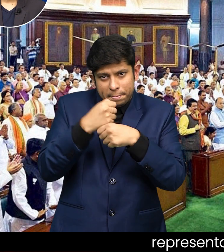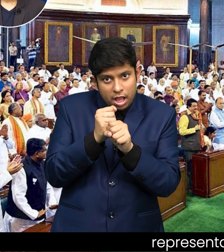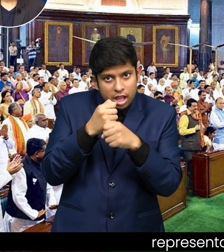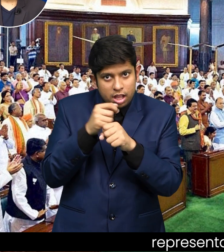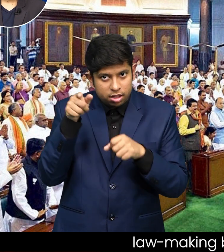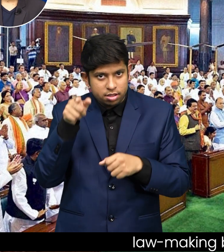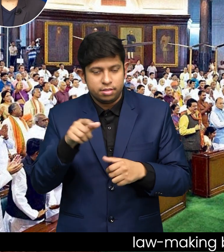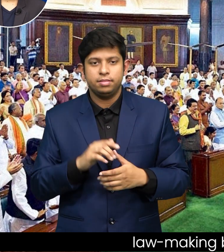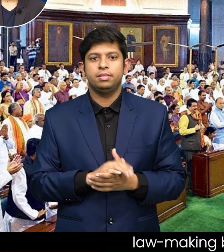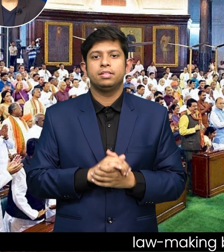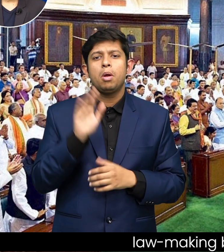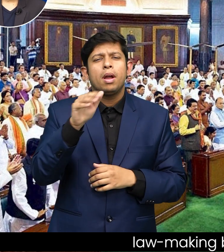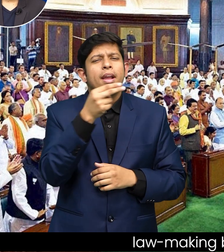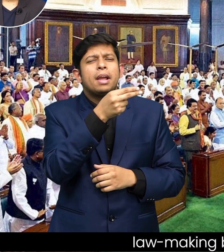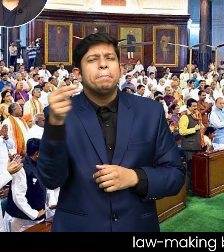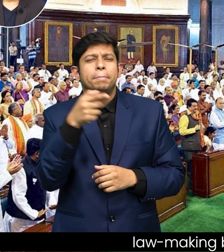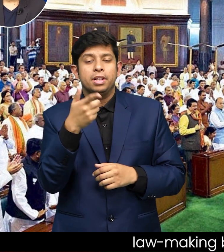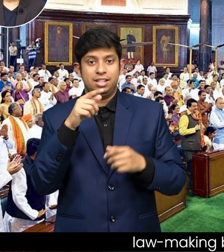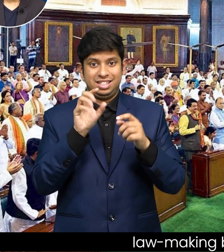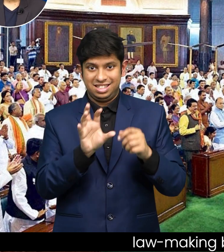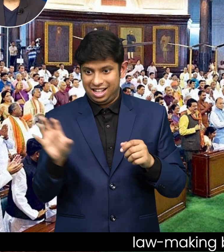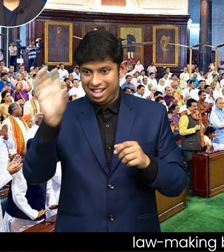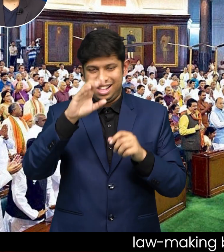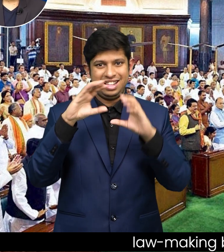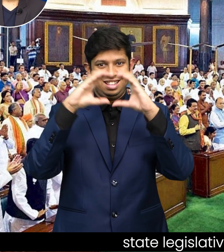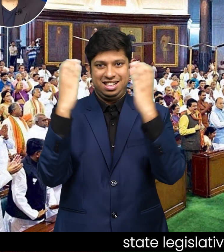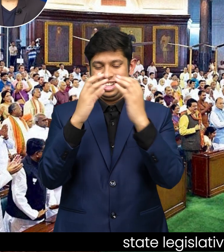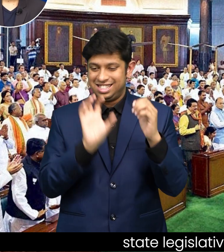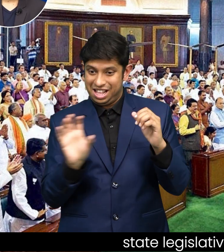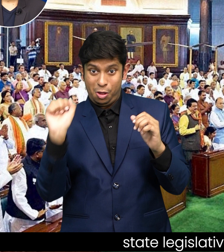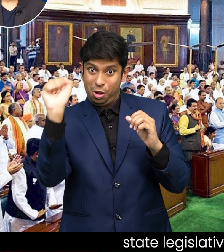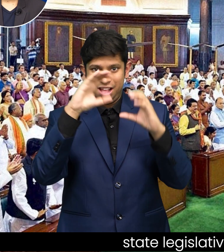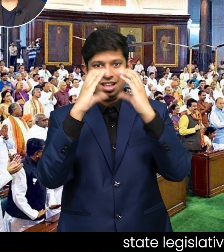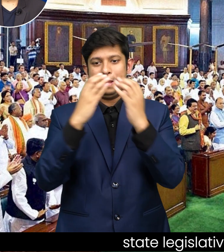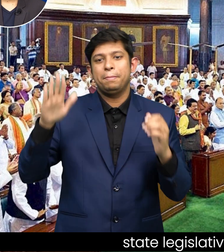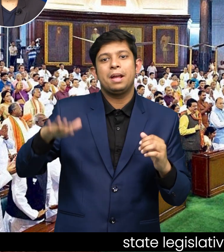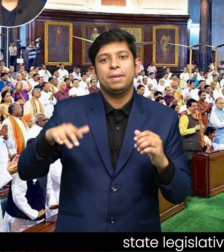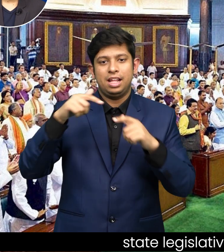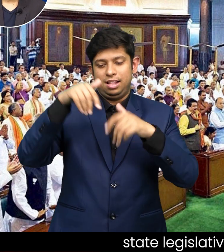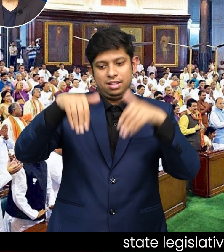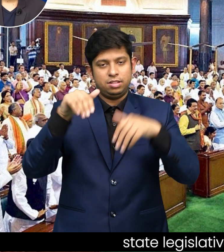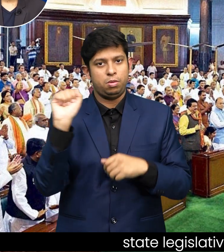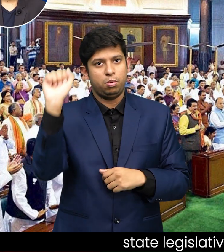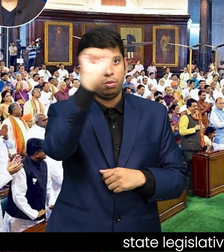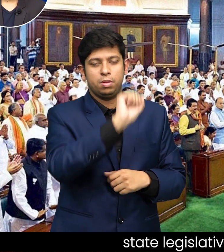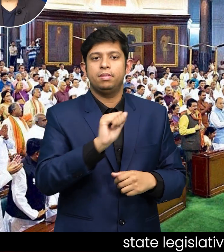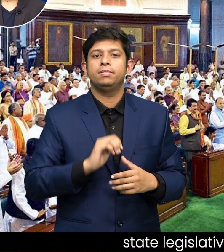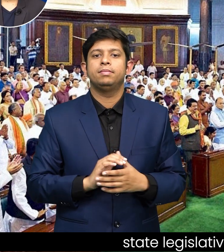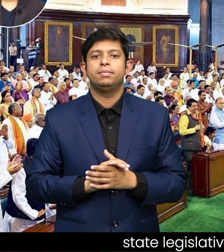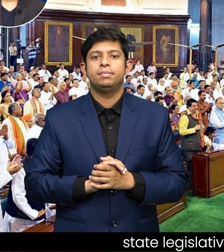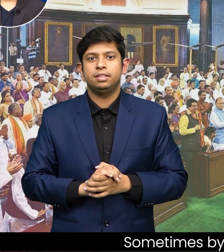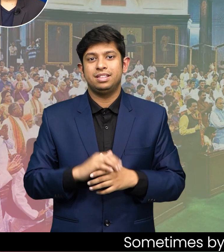the state lawmaking body, they are called State Legislative Assembly elections.